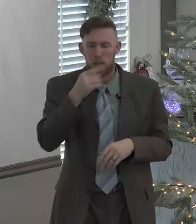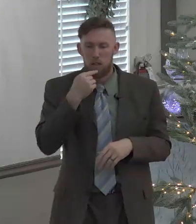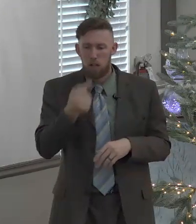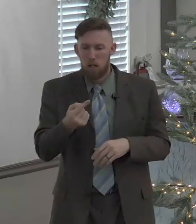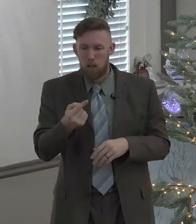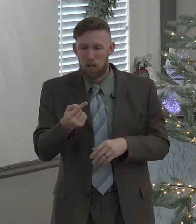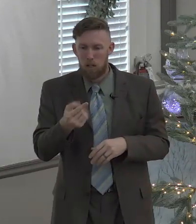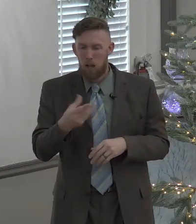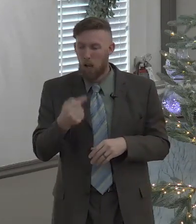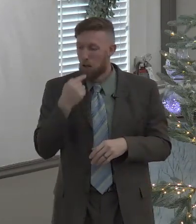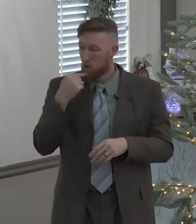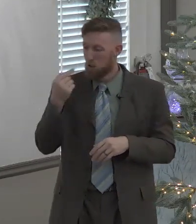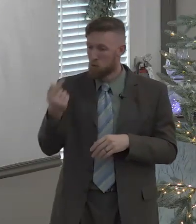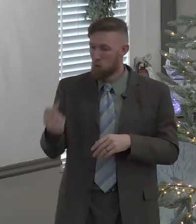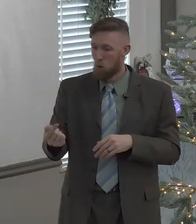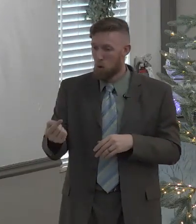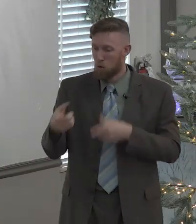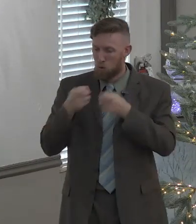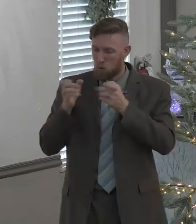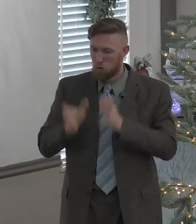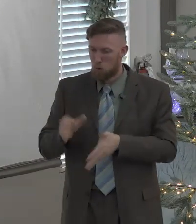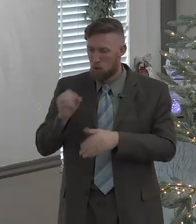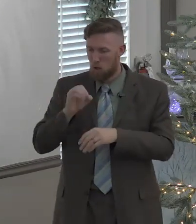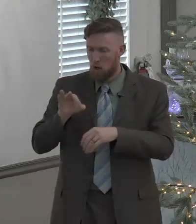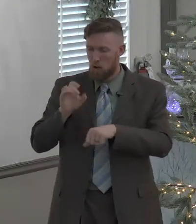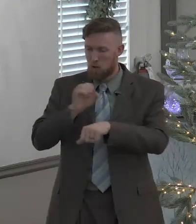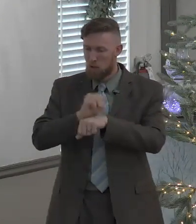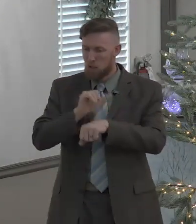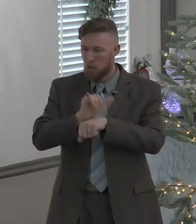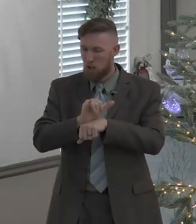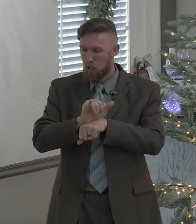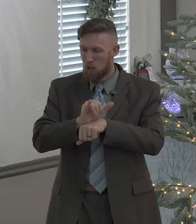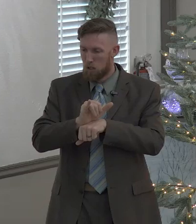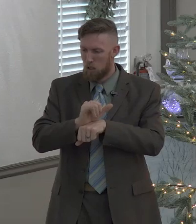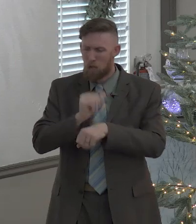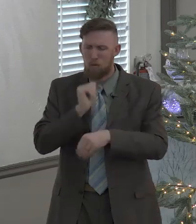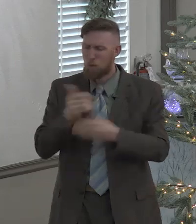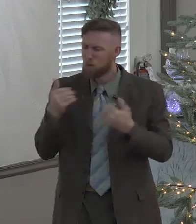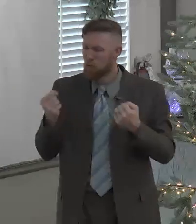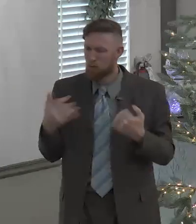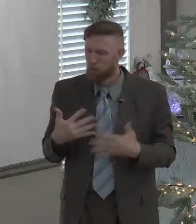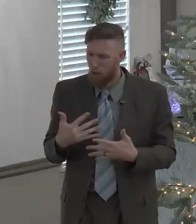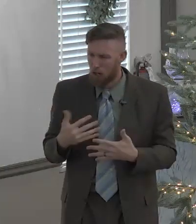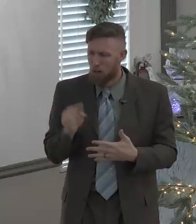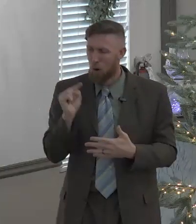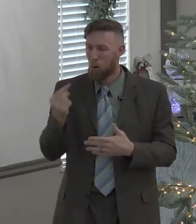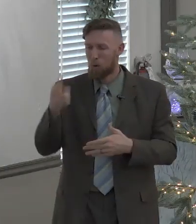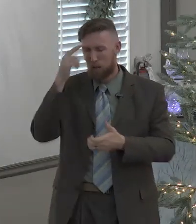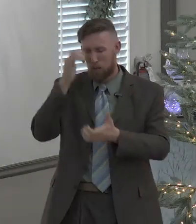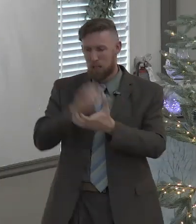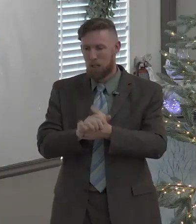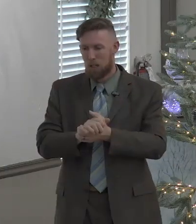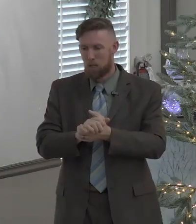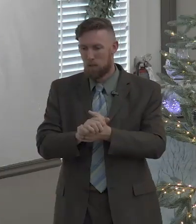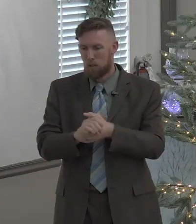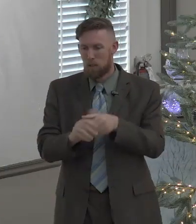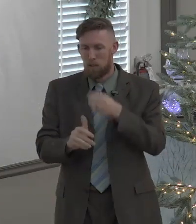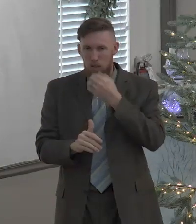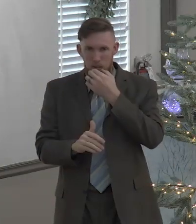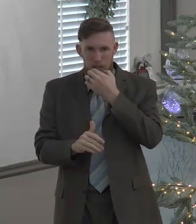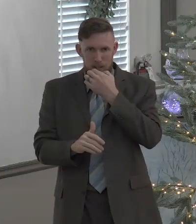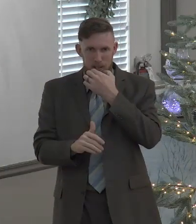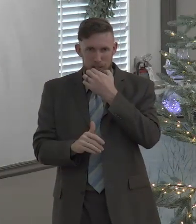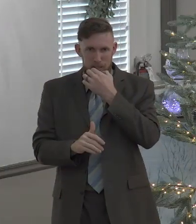as Jesus heard the word that was spoken, he saith unto the ruler of the synagogue, be not afraid, only believe. So he hears this